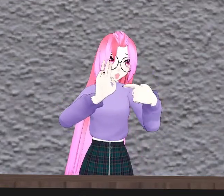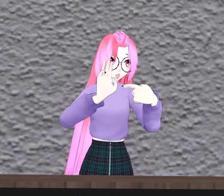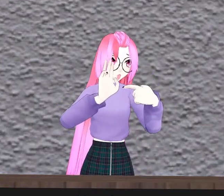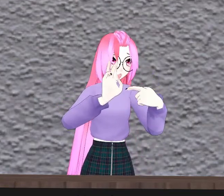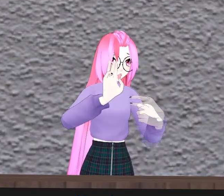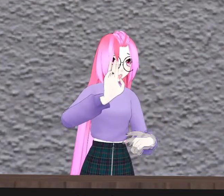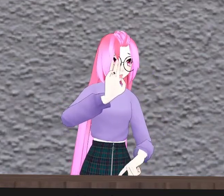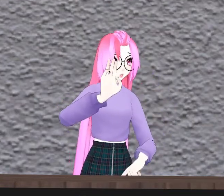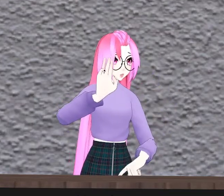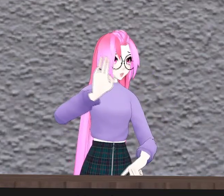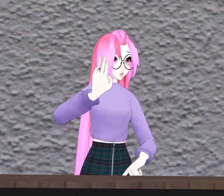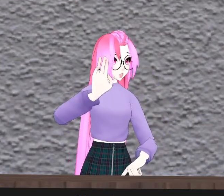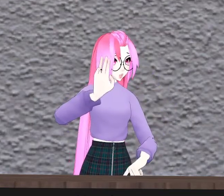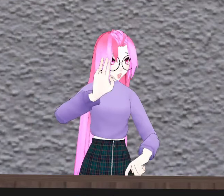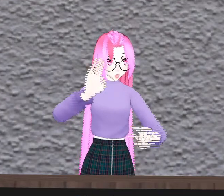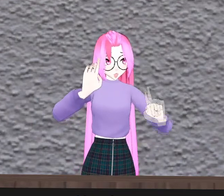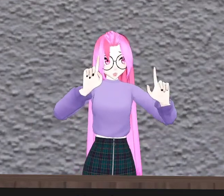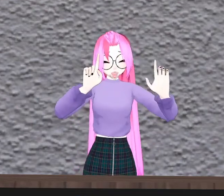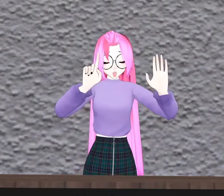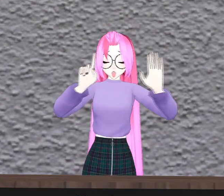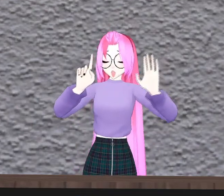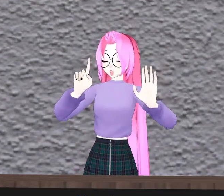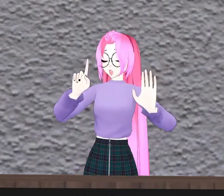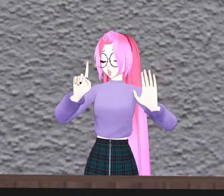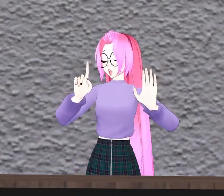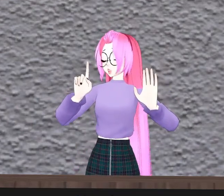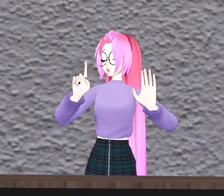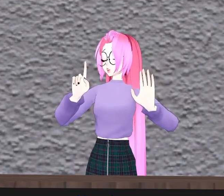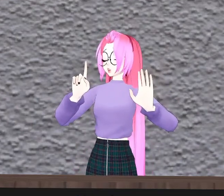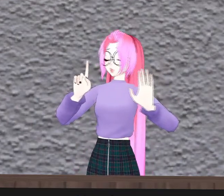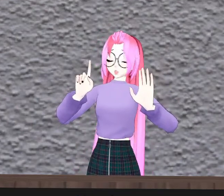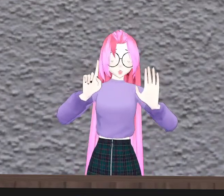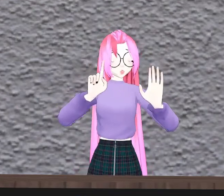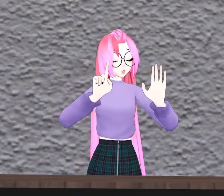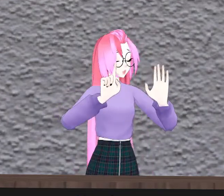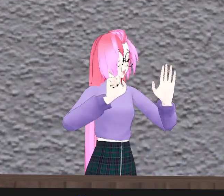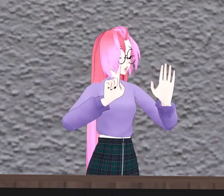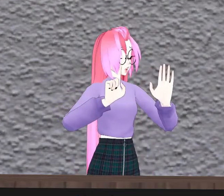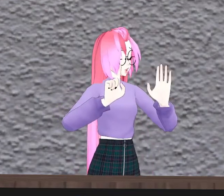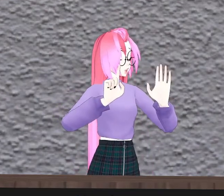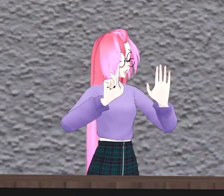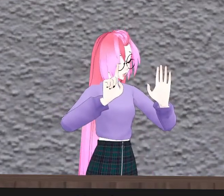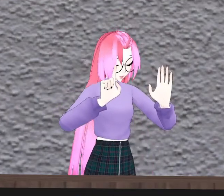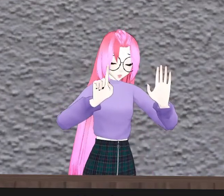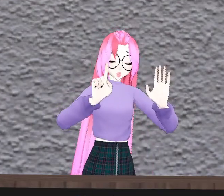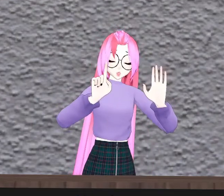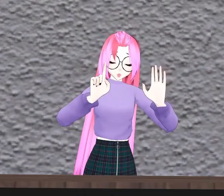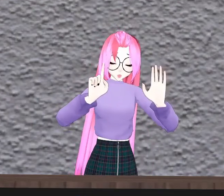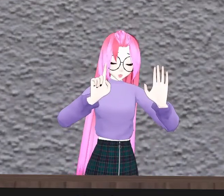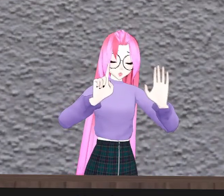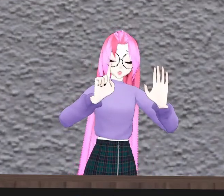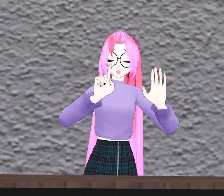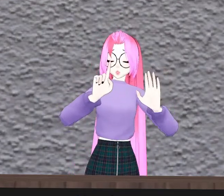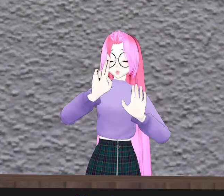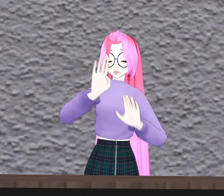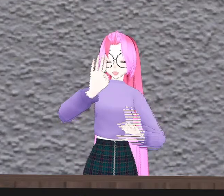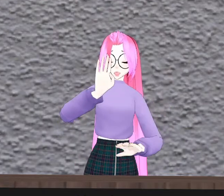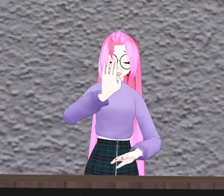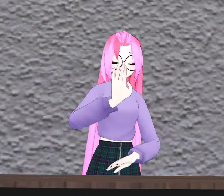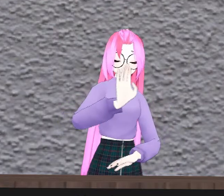your thumb. 6. If you don't have index, 6. Yep. Then next,